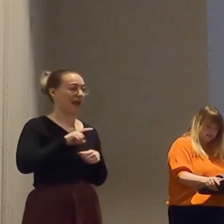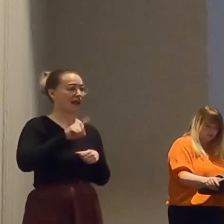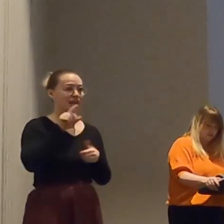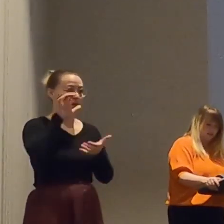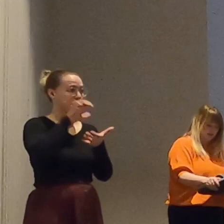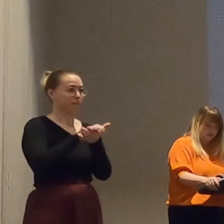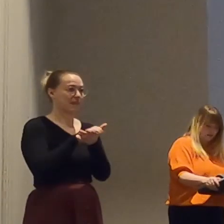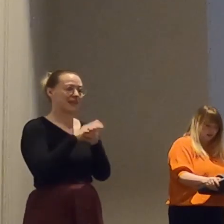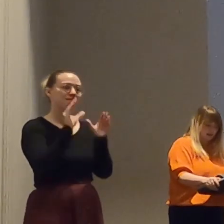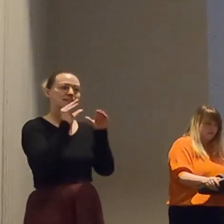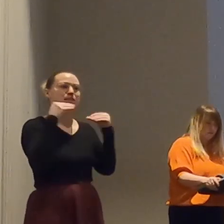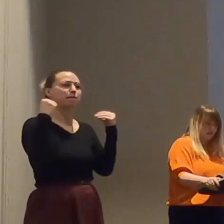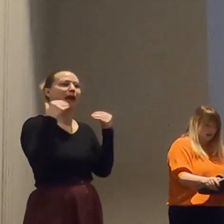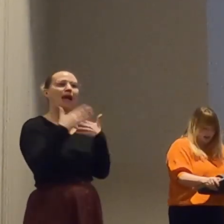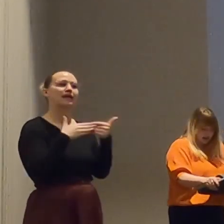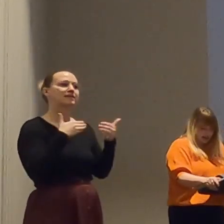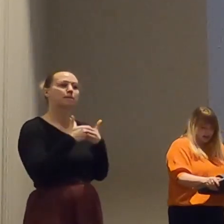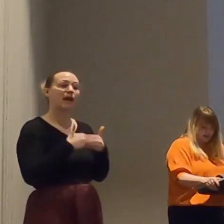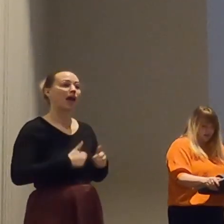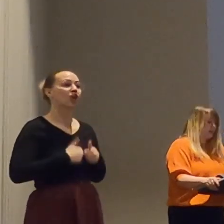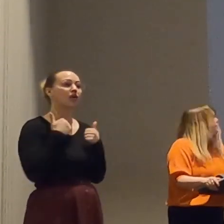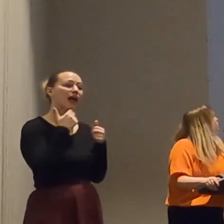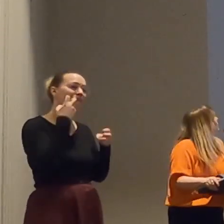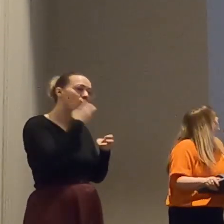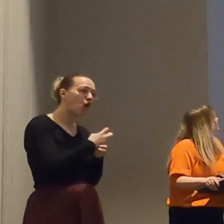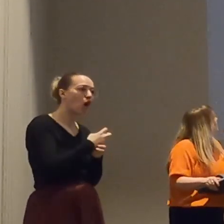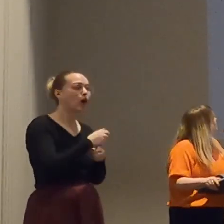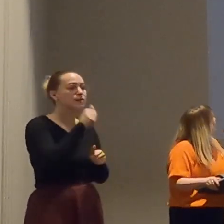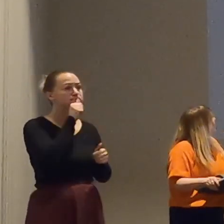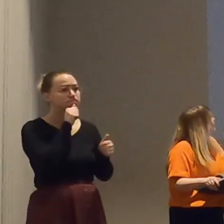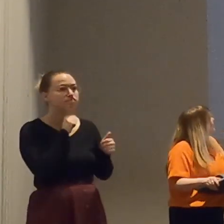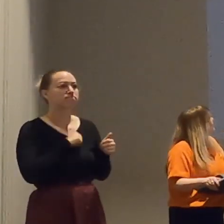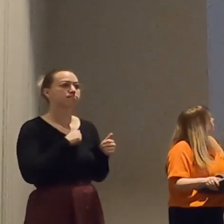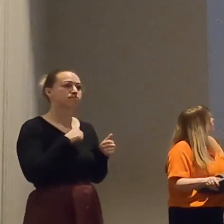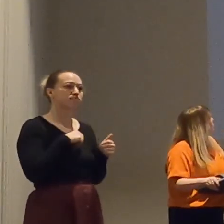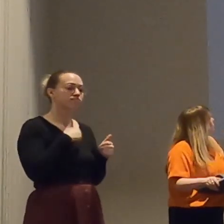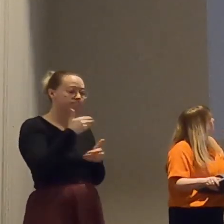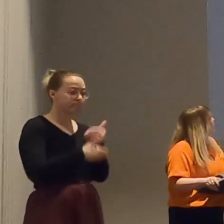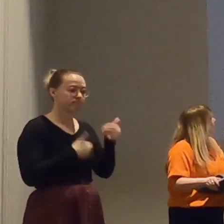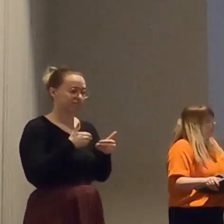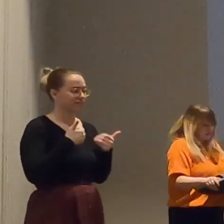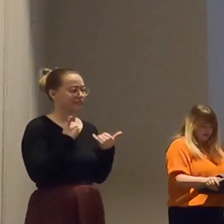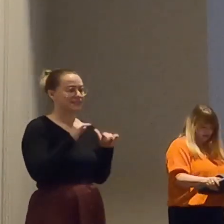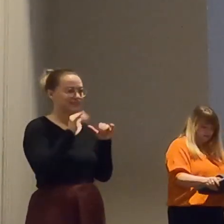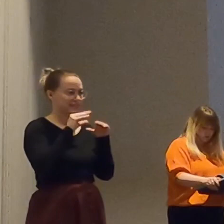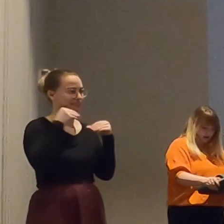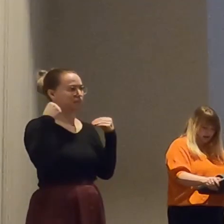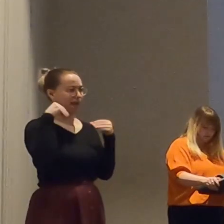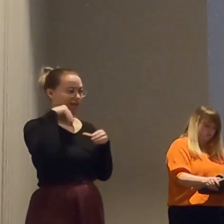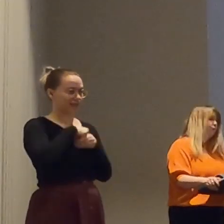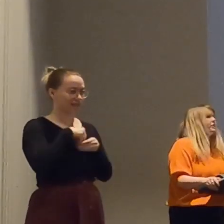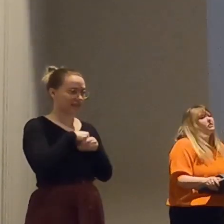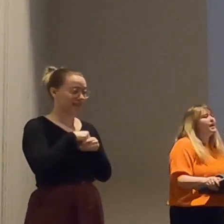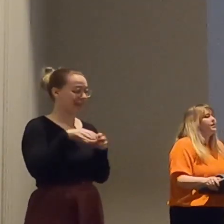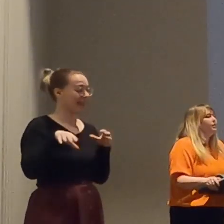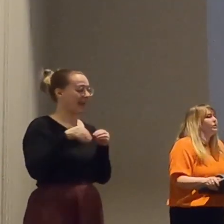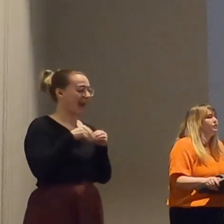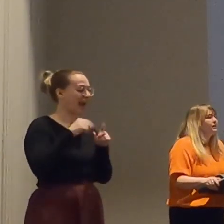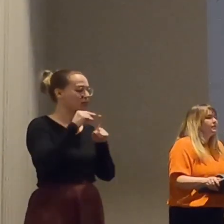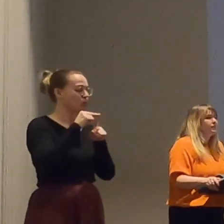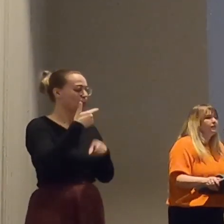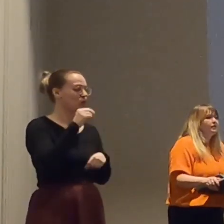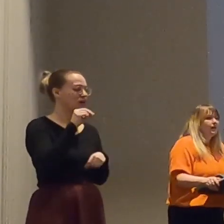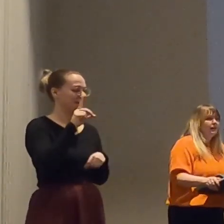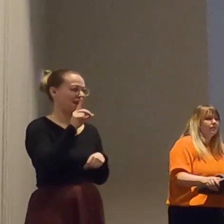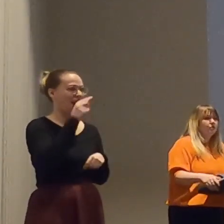matter the circumstances of your life. And in this work, he's also added the addition of the word God onto the forehead, which I think